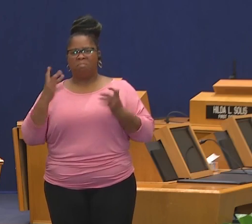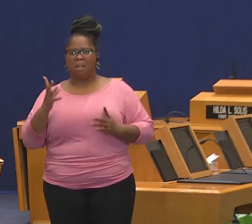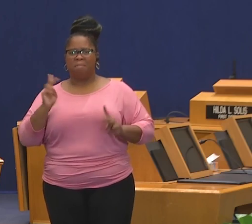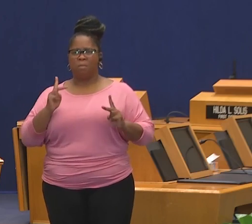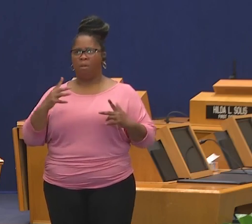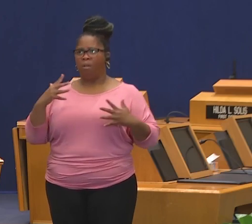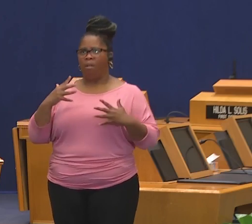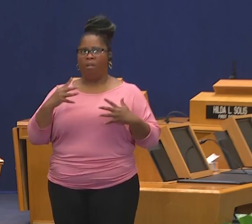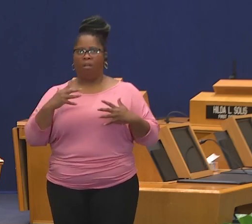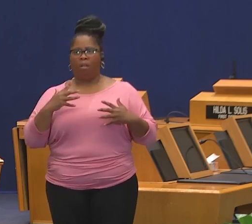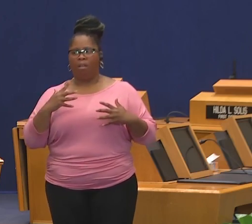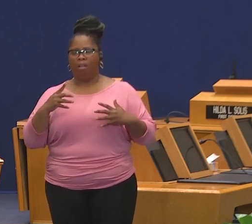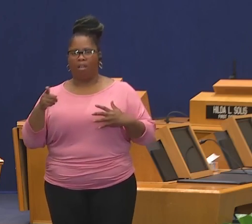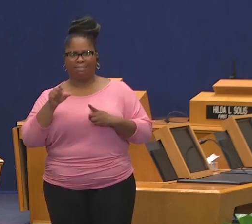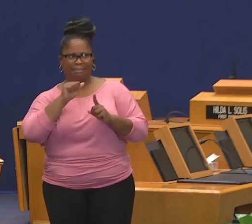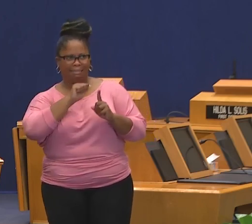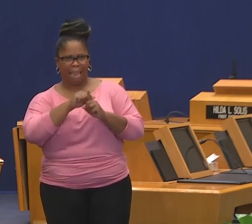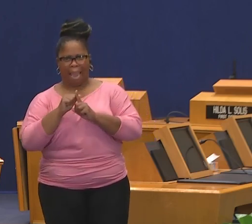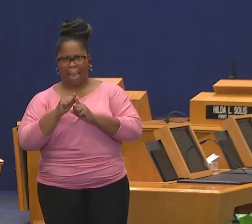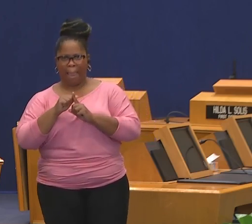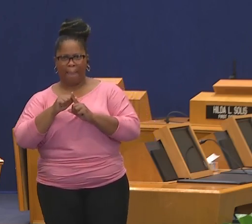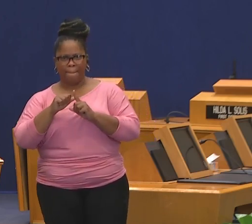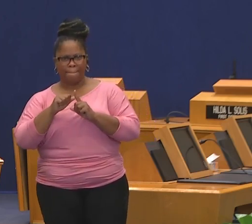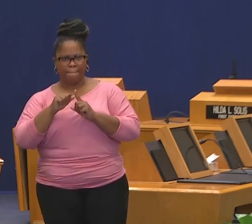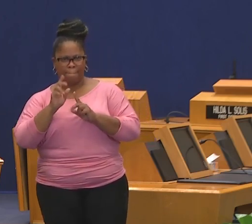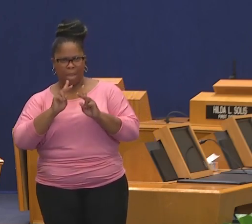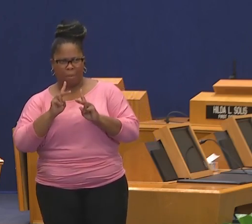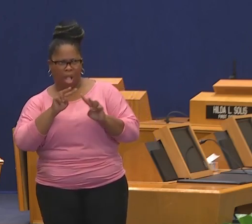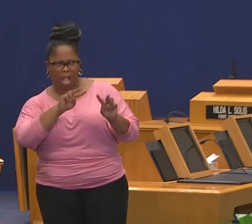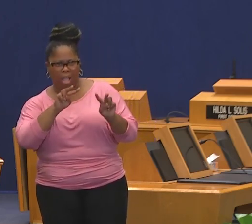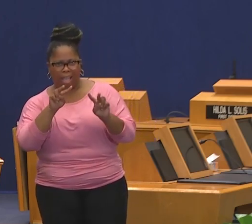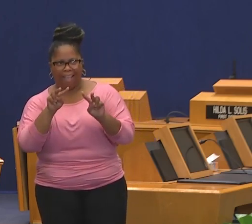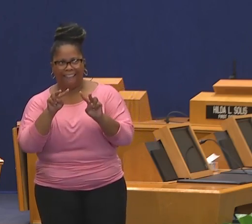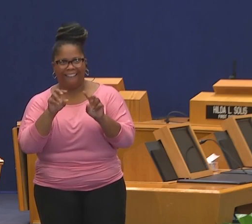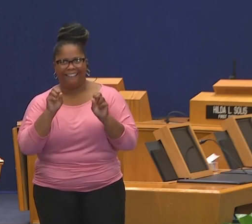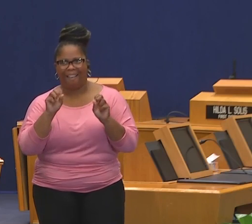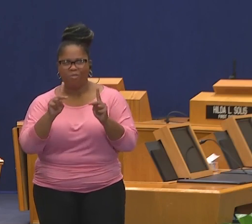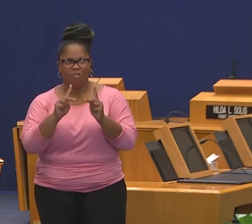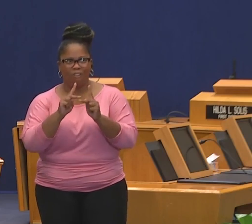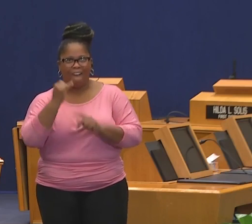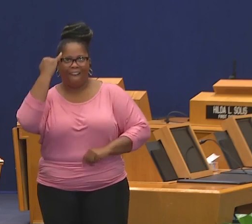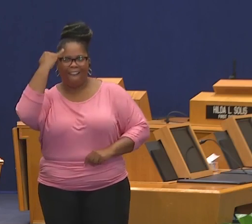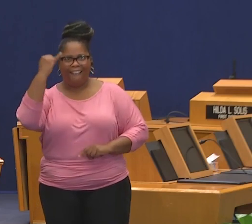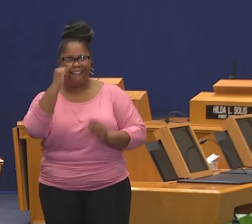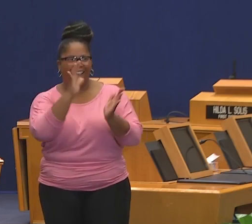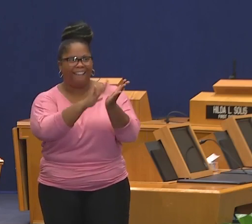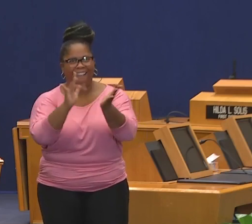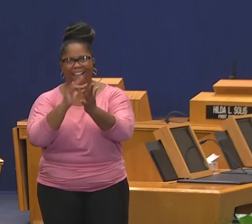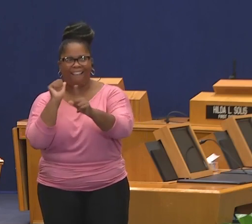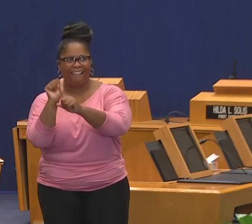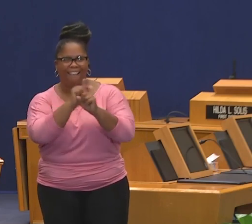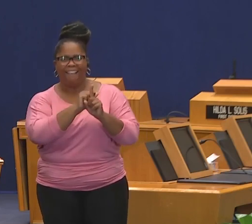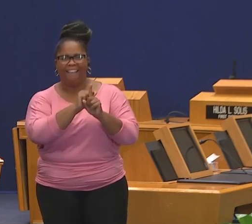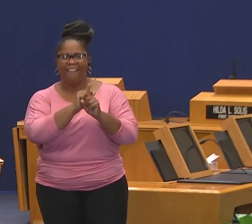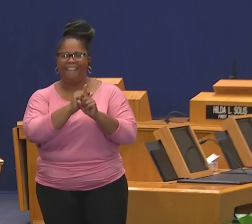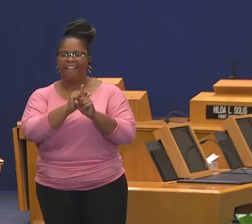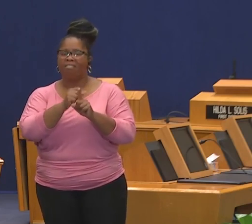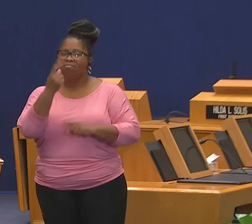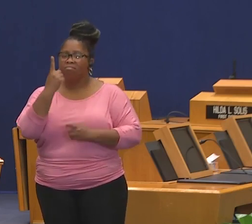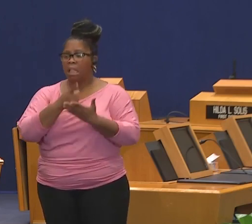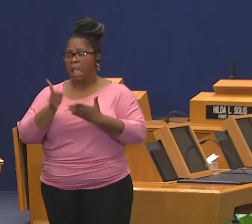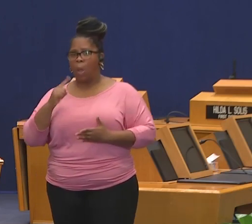new fodder, and I believe in educating the public that that's our best defense. Last week, we warned